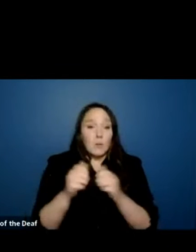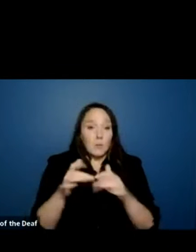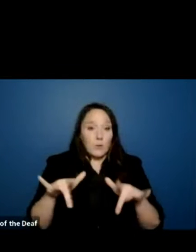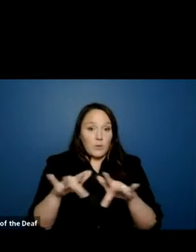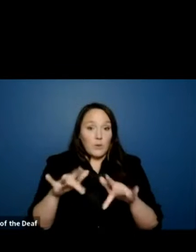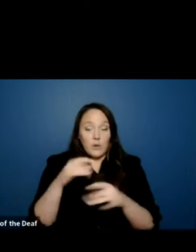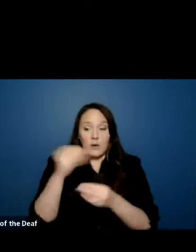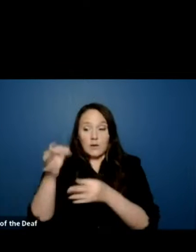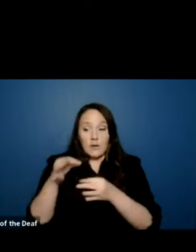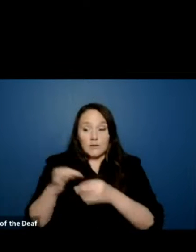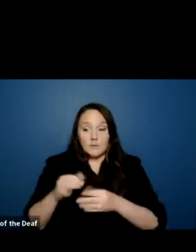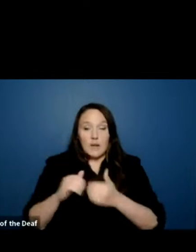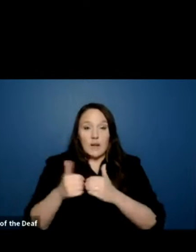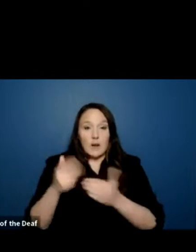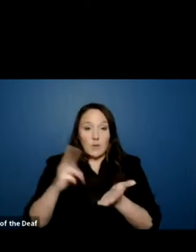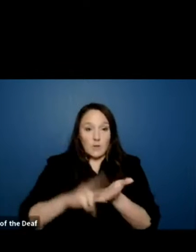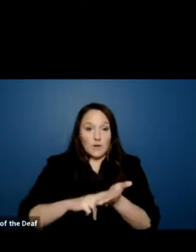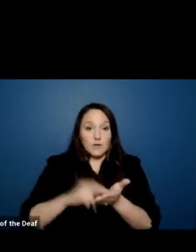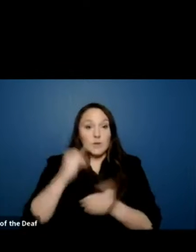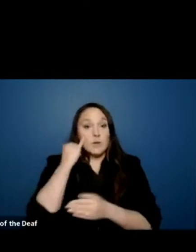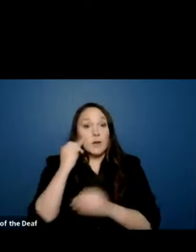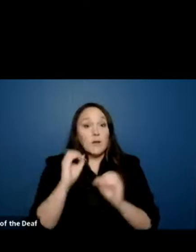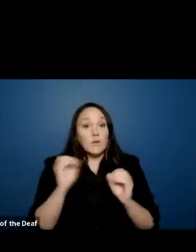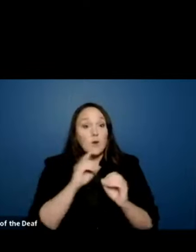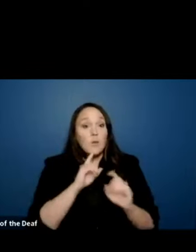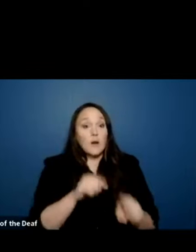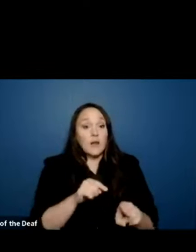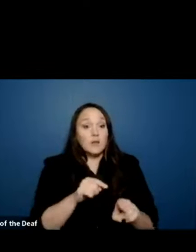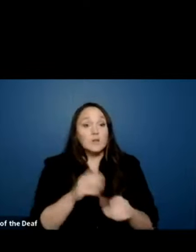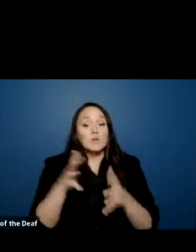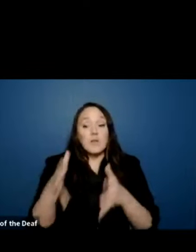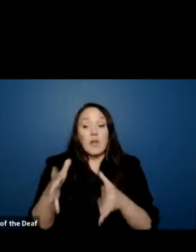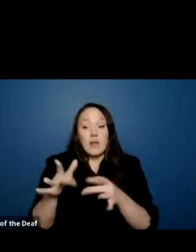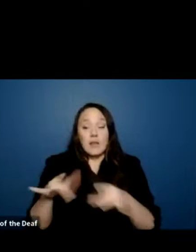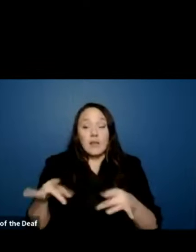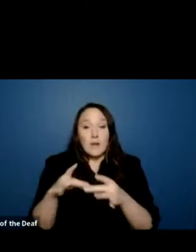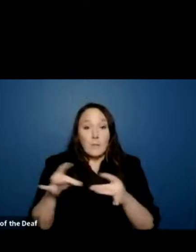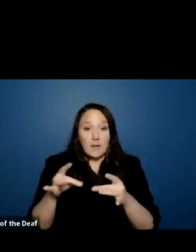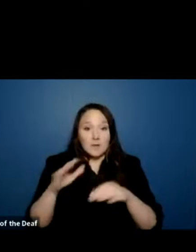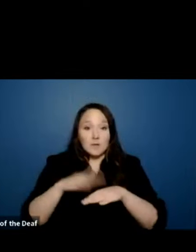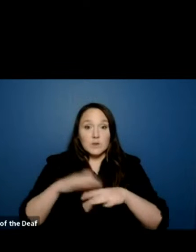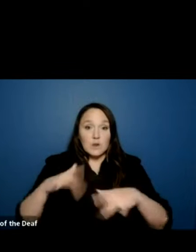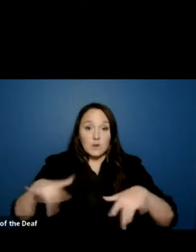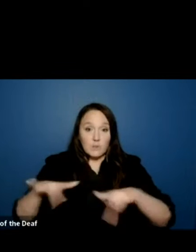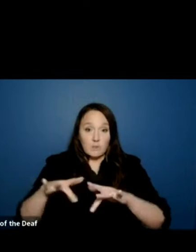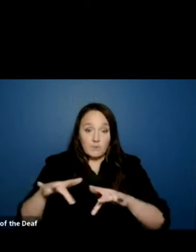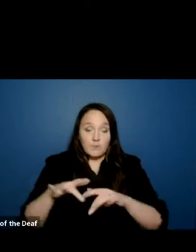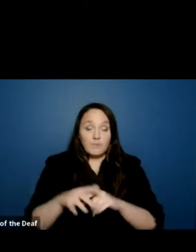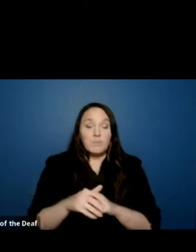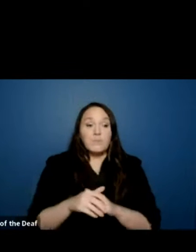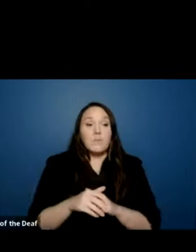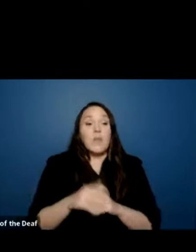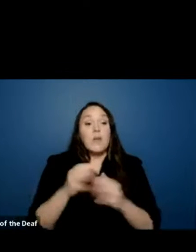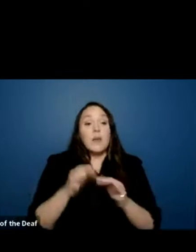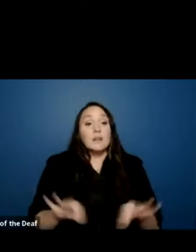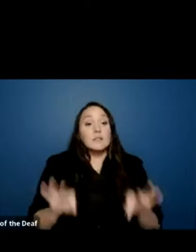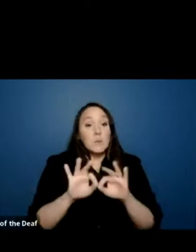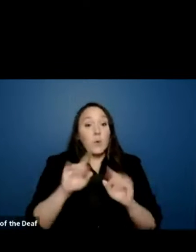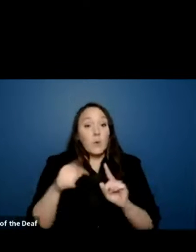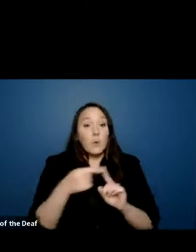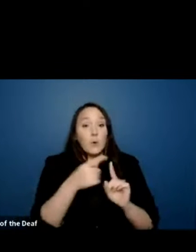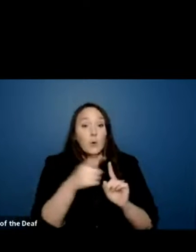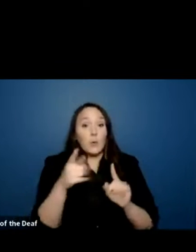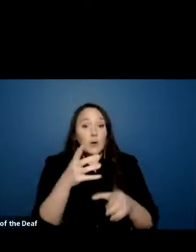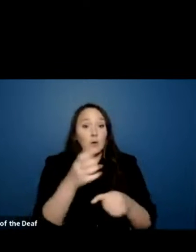appointment. If no one answers the call, a message is left on your voicemail. It is important that when you receive this